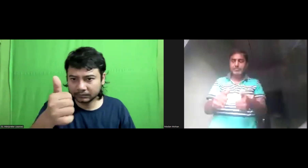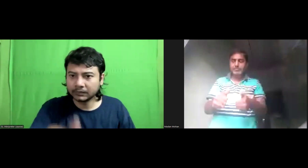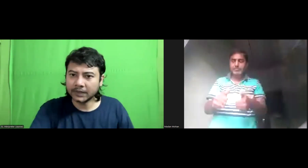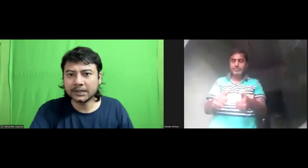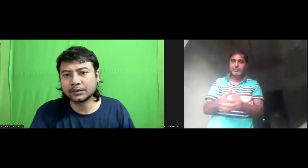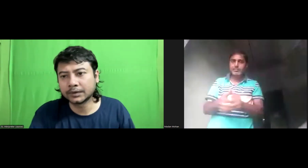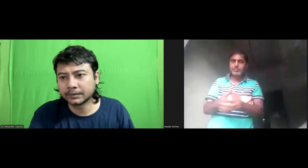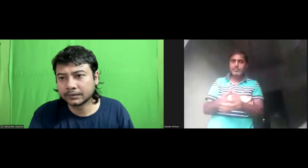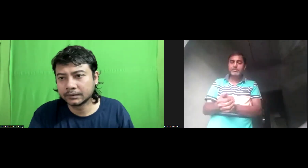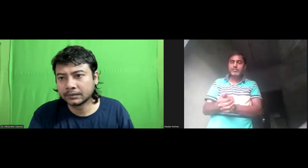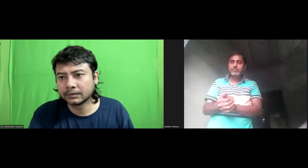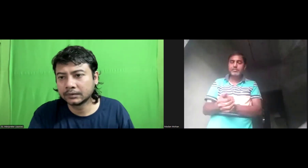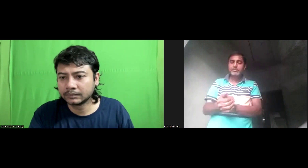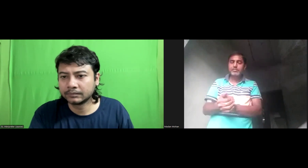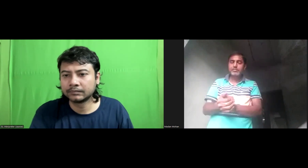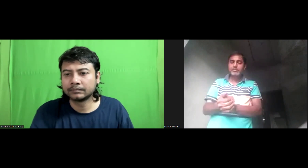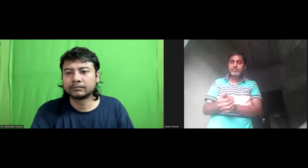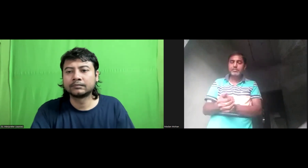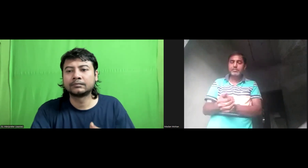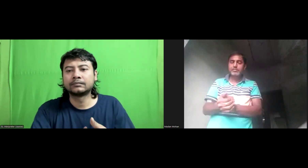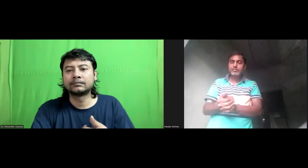Okay. He says it. Hare Krishna, Hare Krishna.